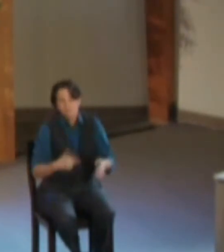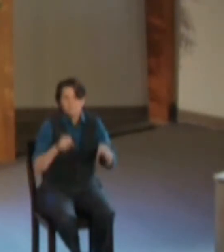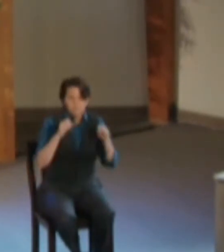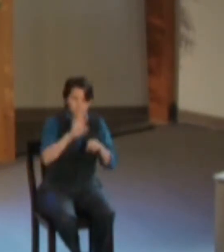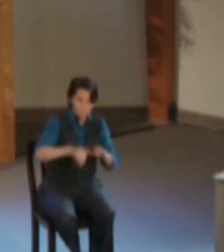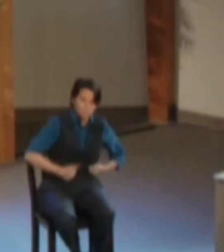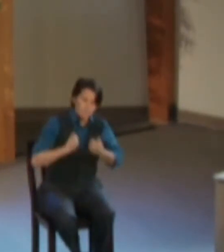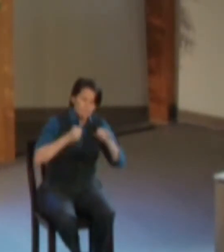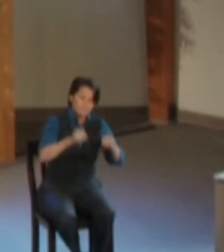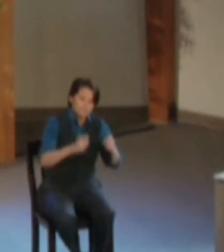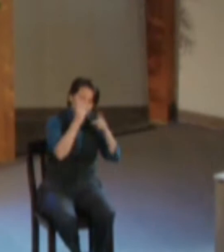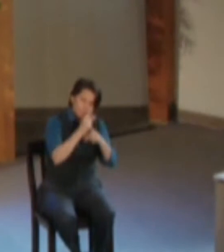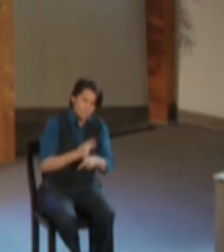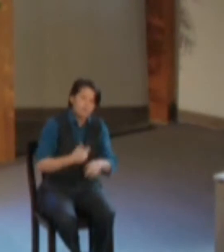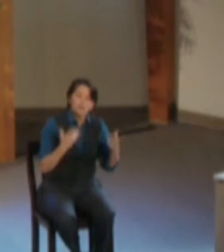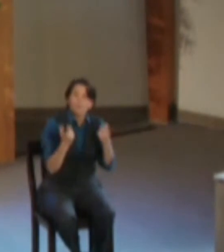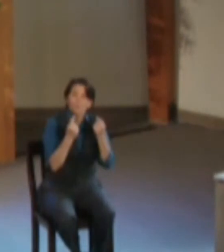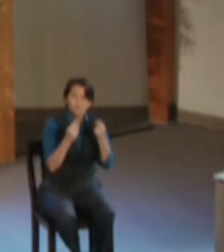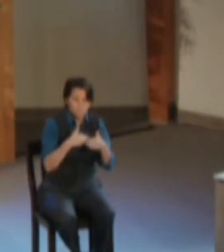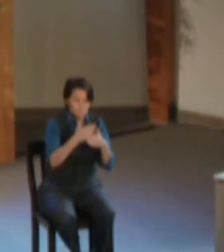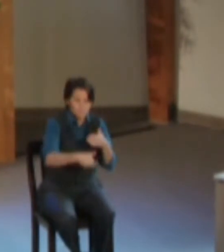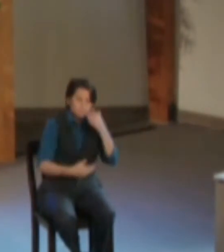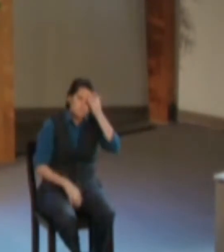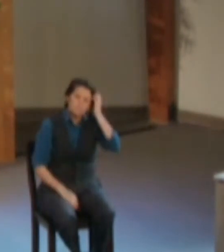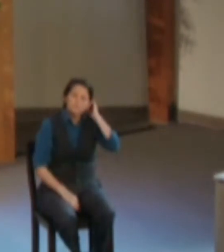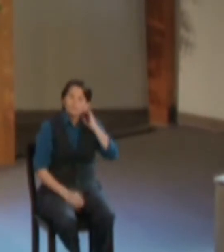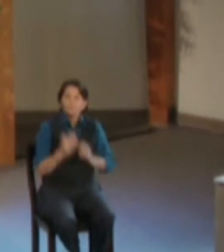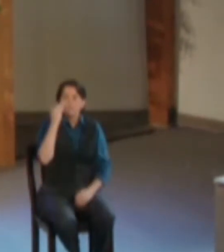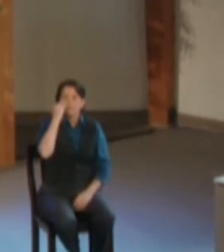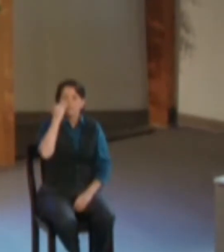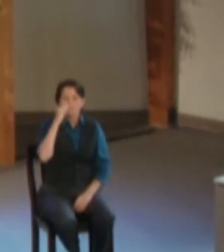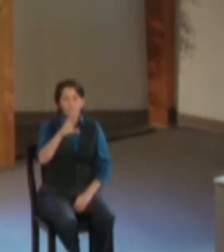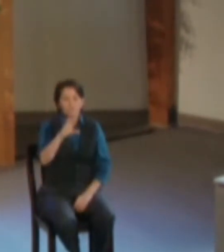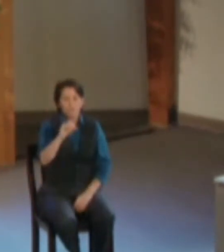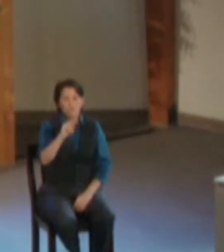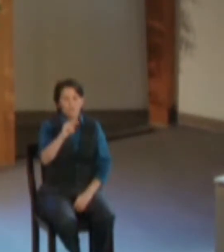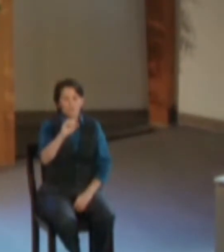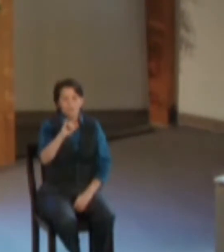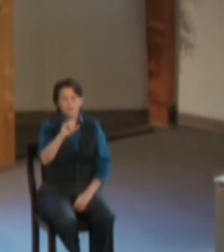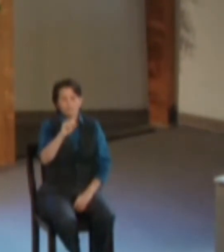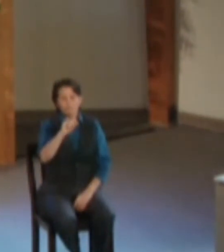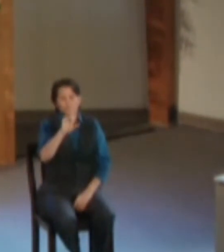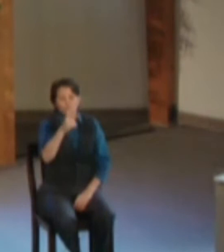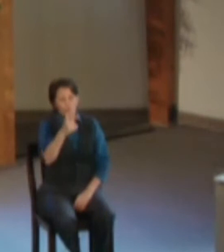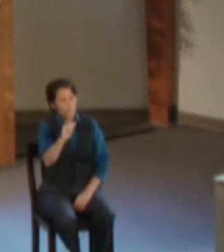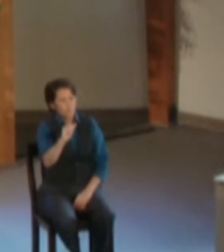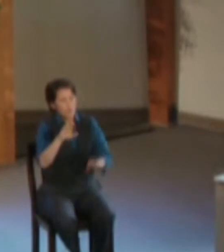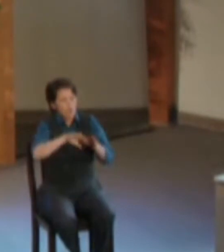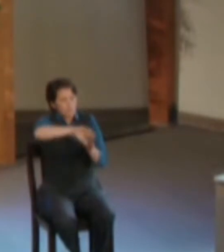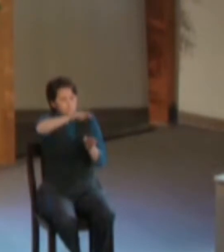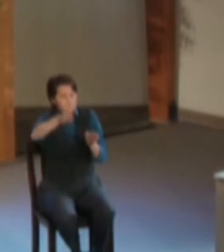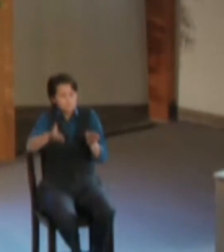life and figuring out what the next step is. They're known as Conestoga Huts. They got the name Conestoga Huts because they look similar to